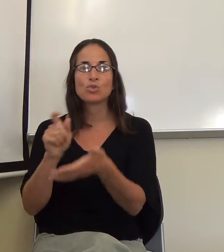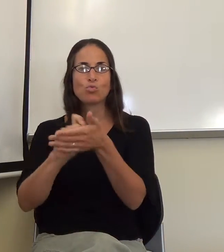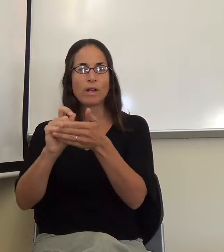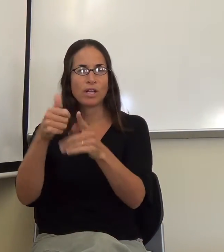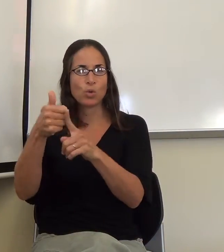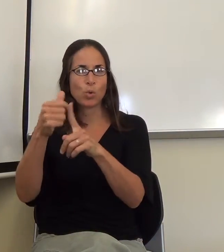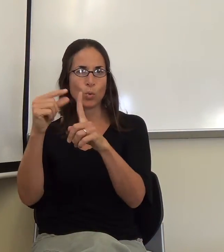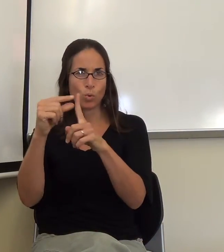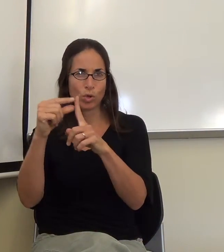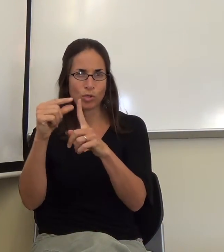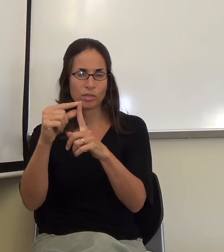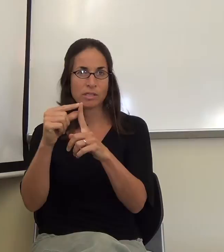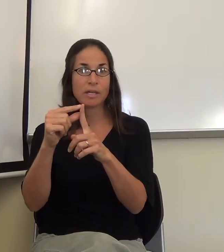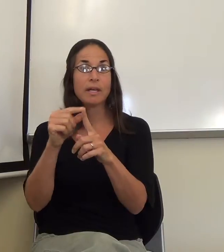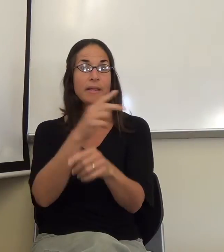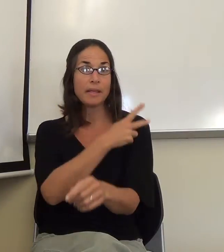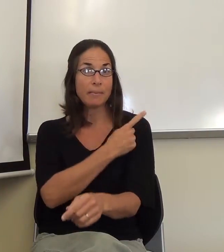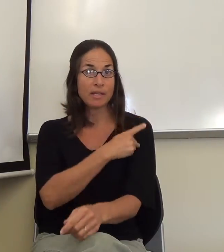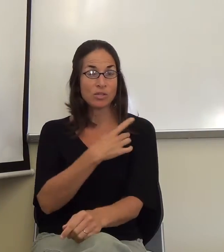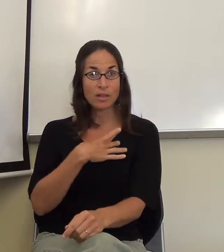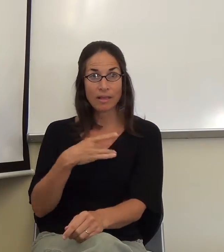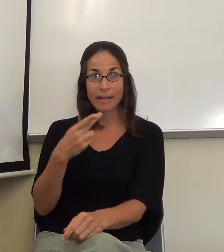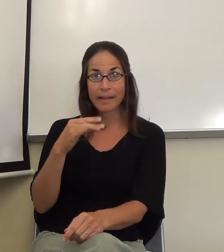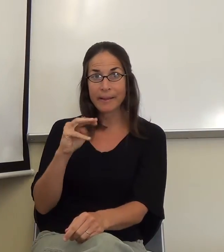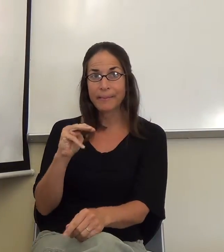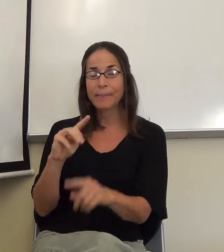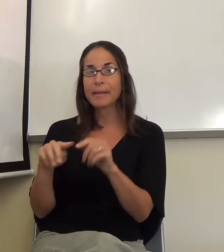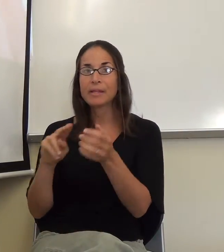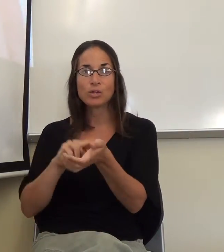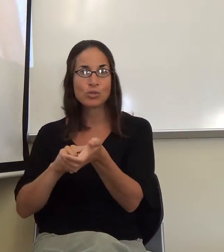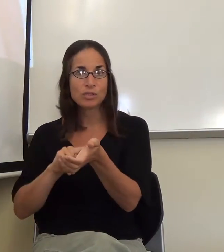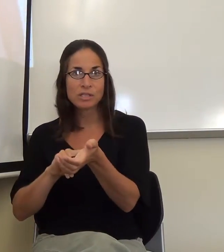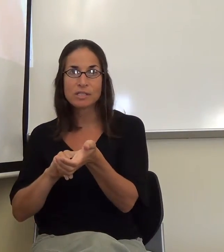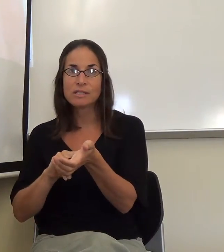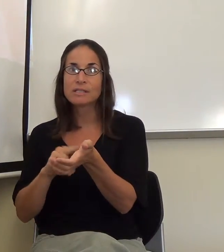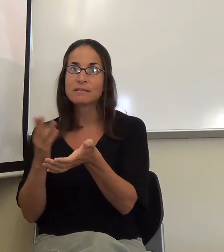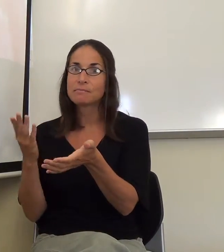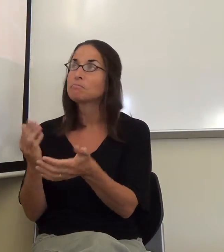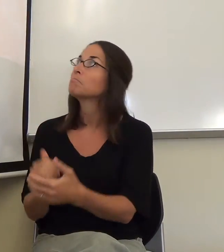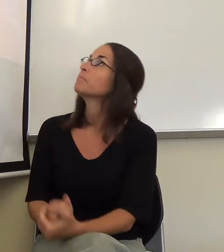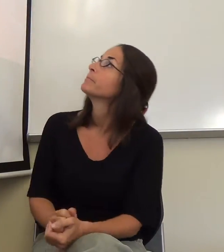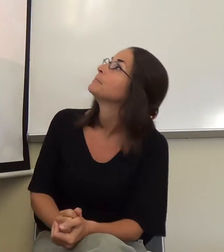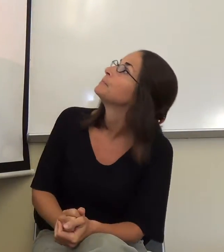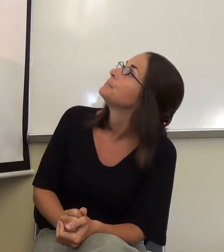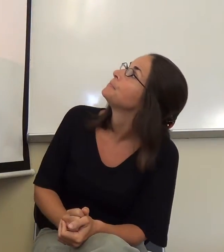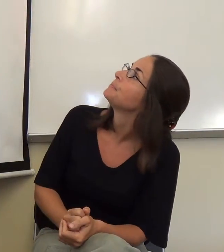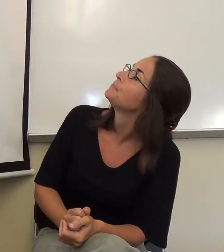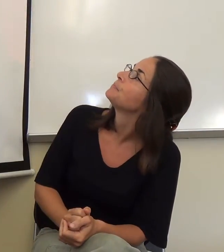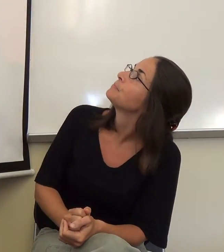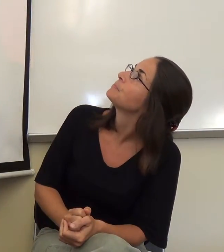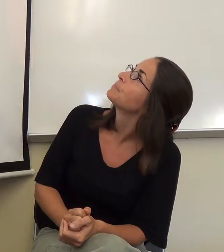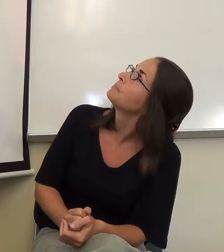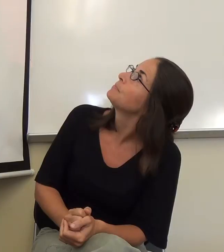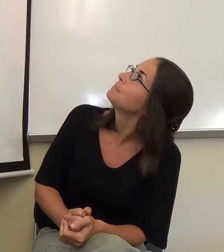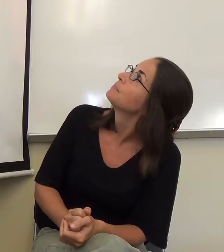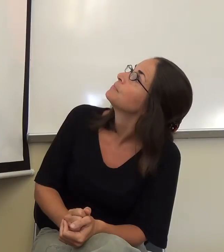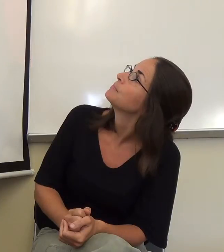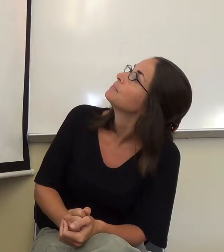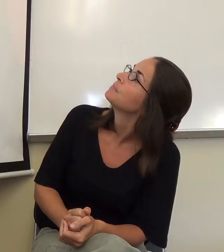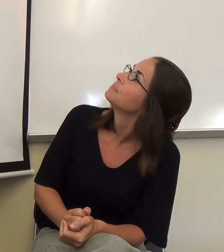but do the nurses like him? Yeah. Yeah, you have to just really boil this